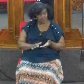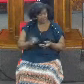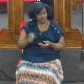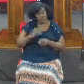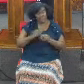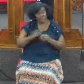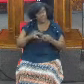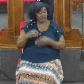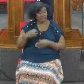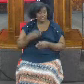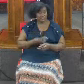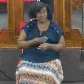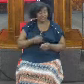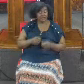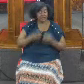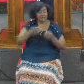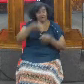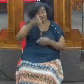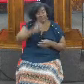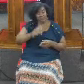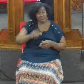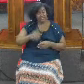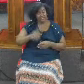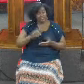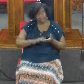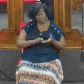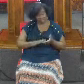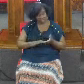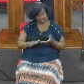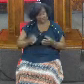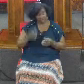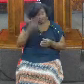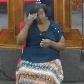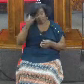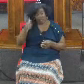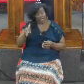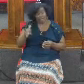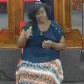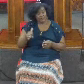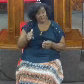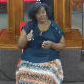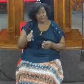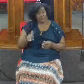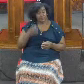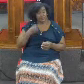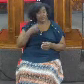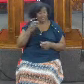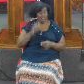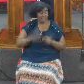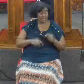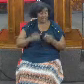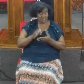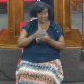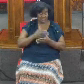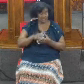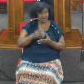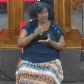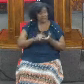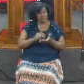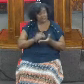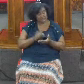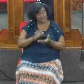us can give God any excuse as to why we can't share the gospel. That's our